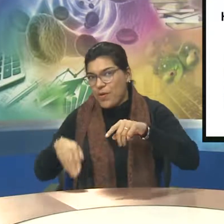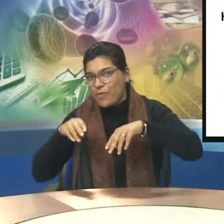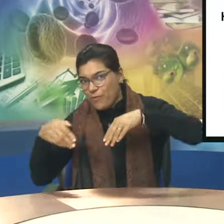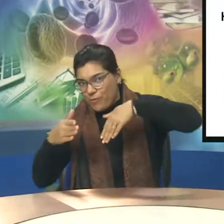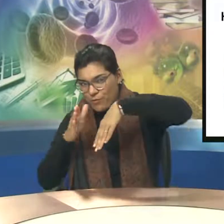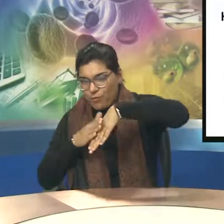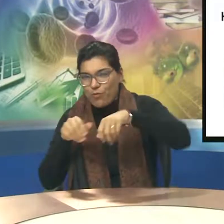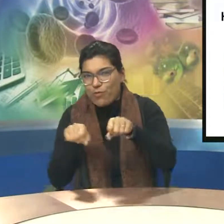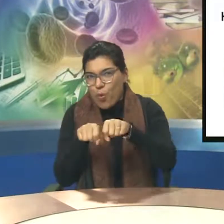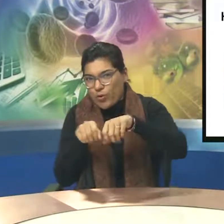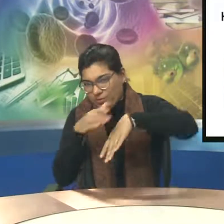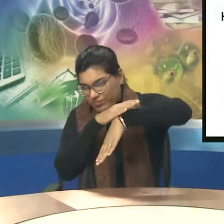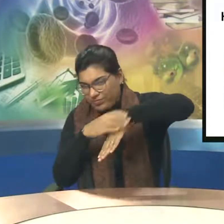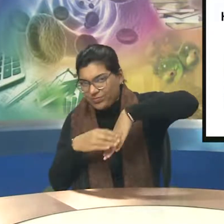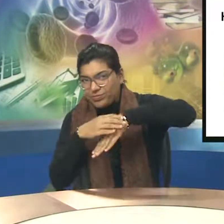footer.